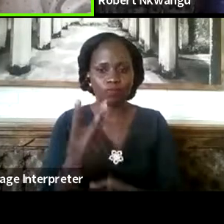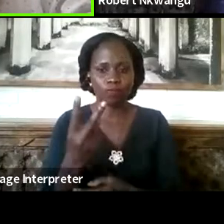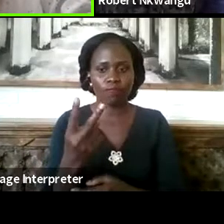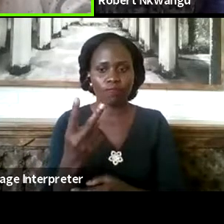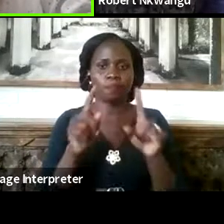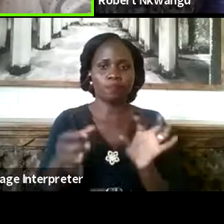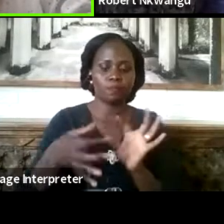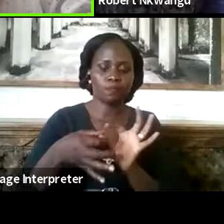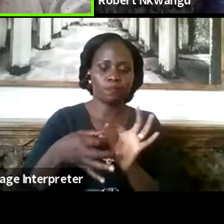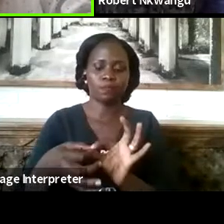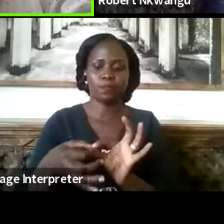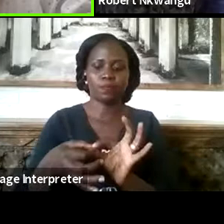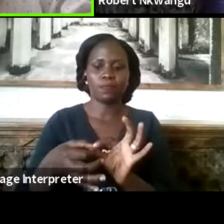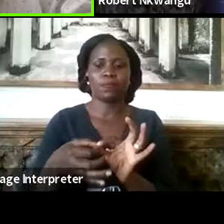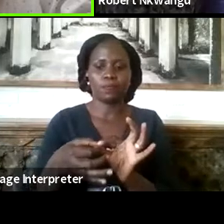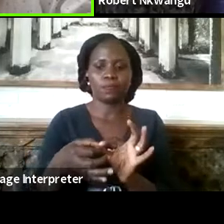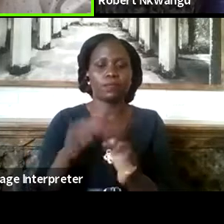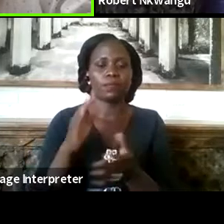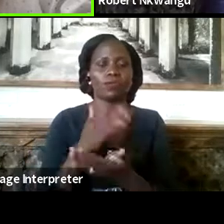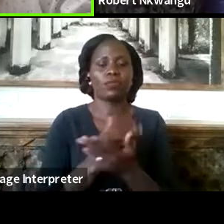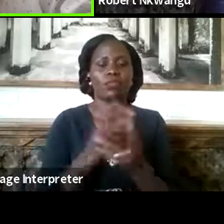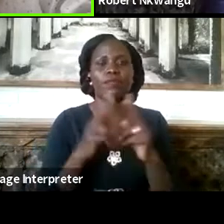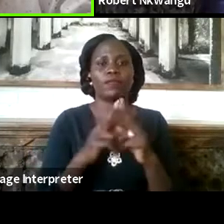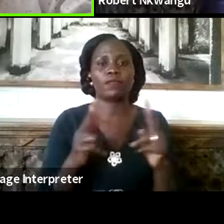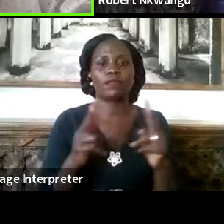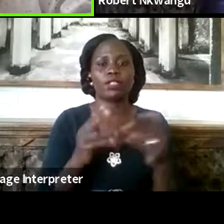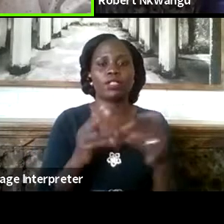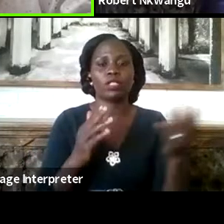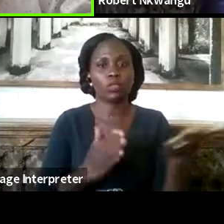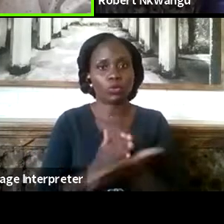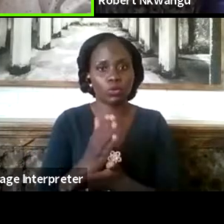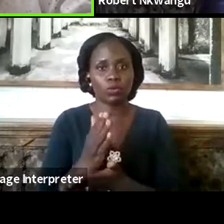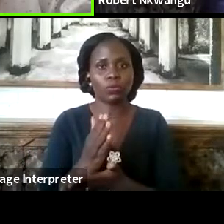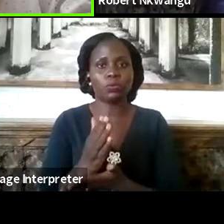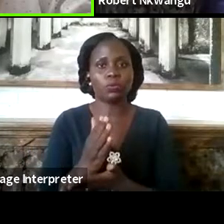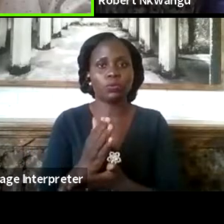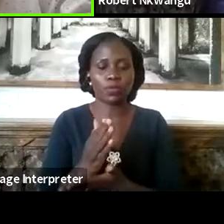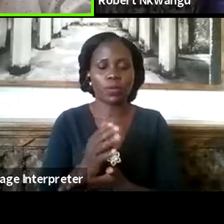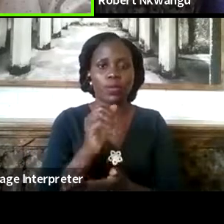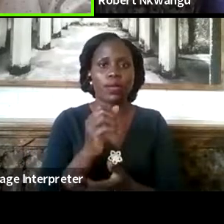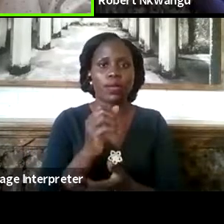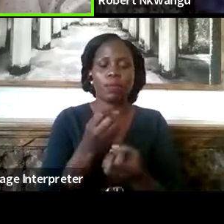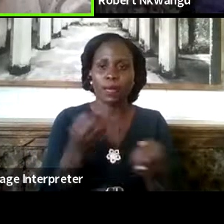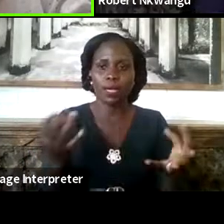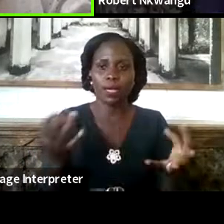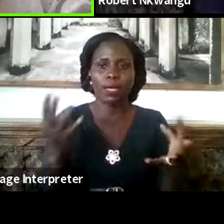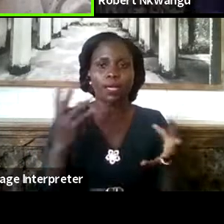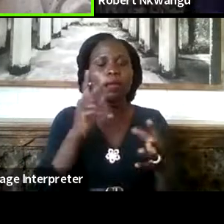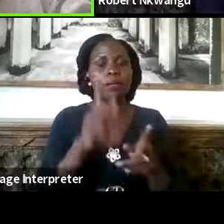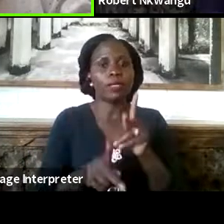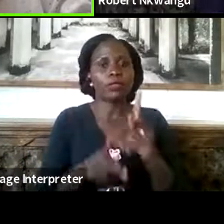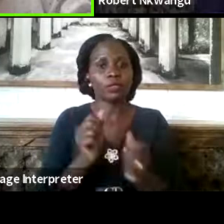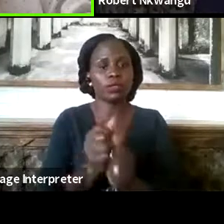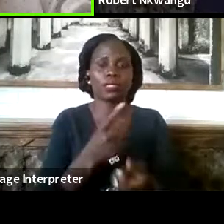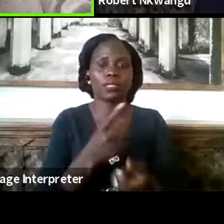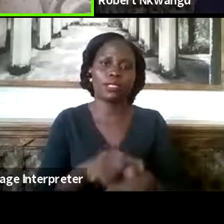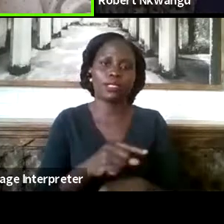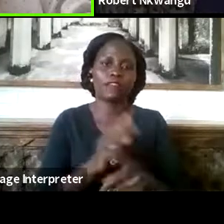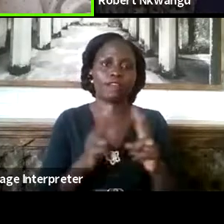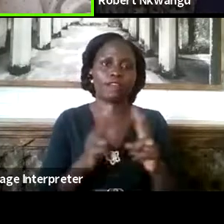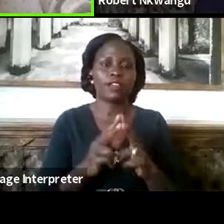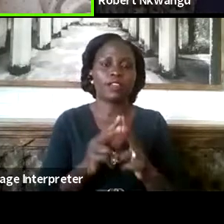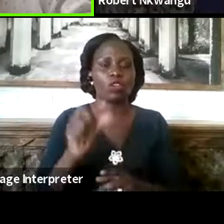it's very true that among persons with disabilities, there is very low level of awareness of